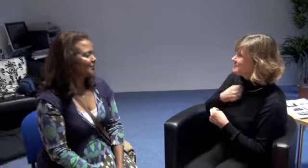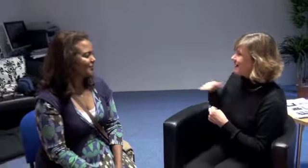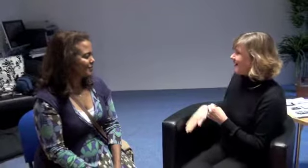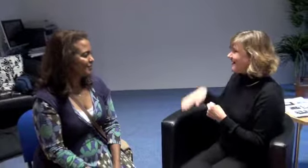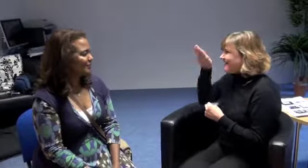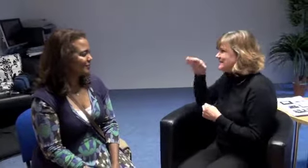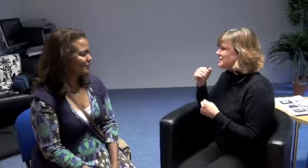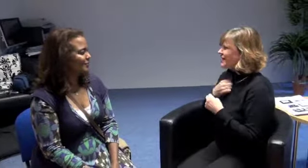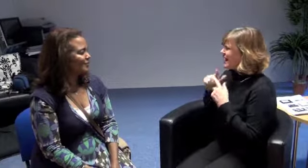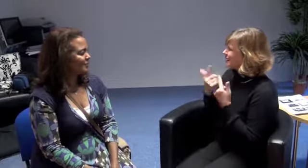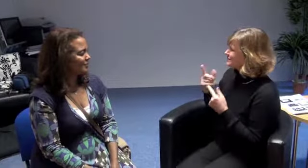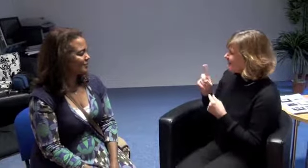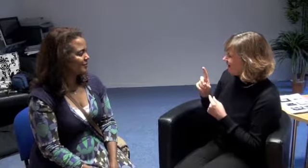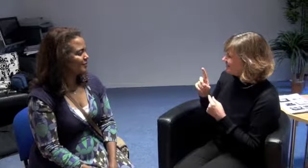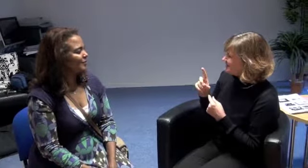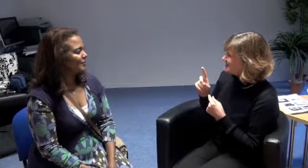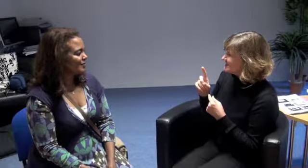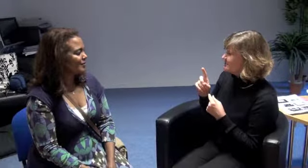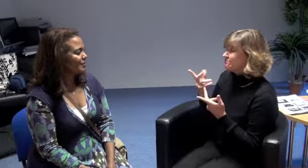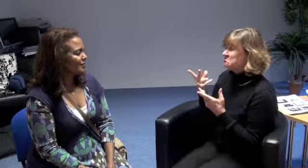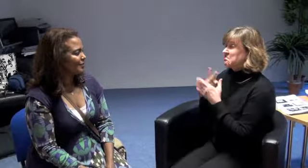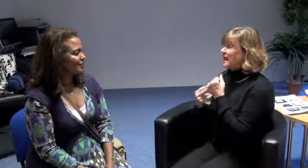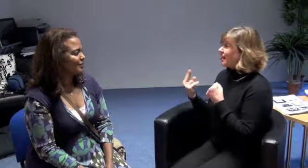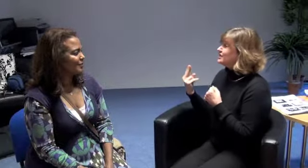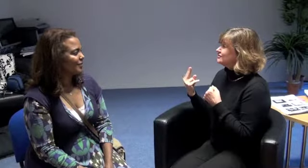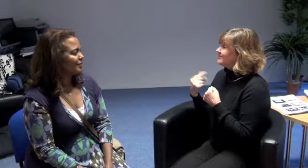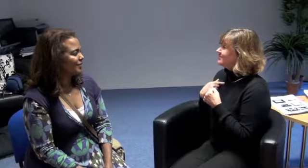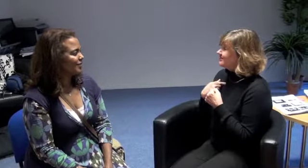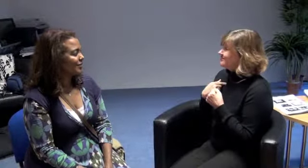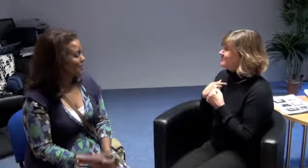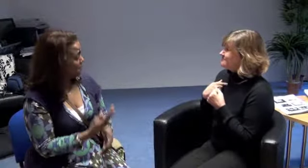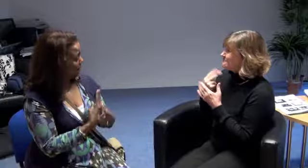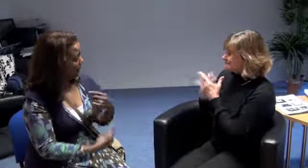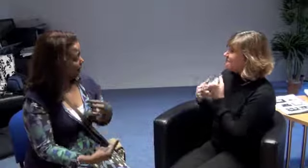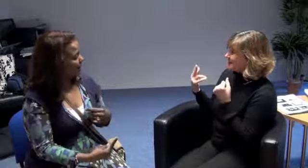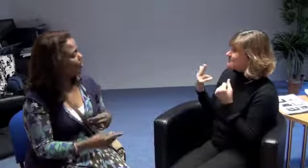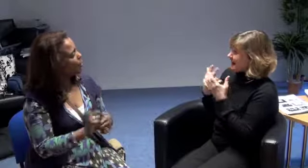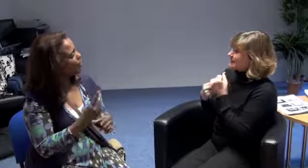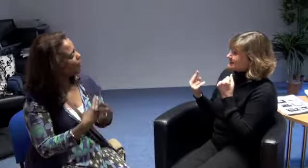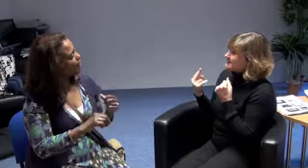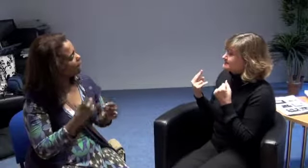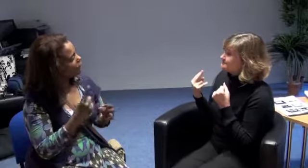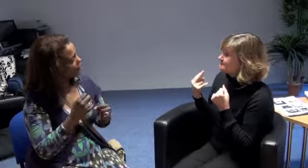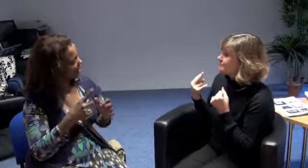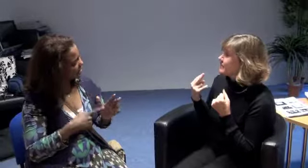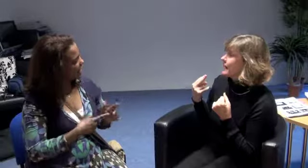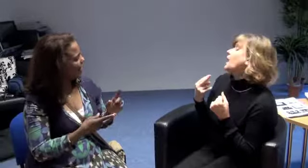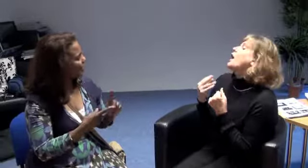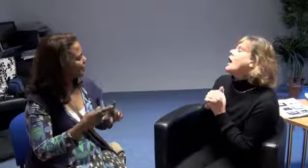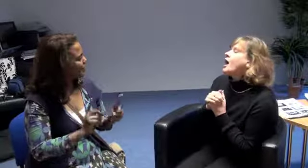me really think about myself and my own upbringing. And I realised that I'm actually bilingual. Bilingual? So your first